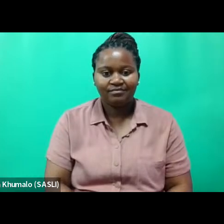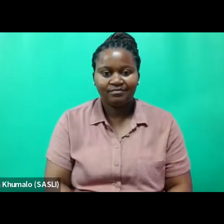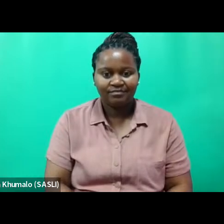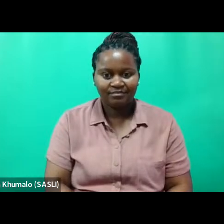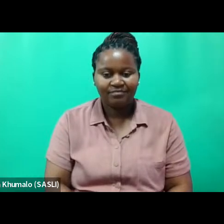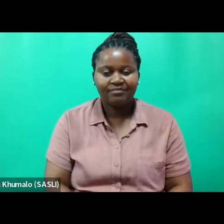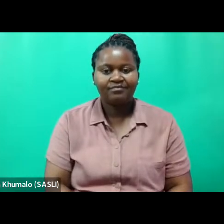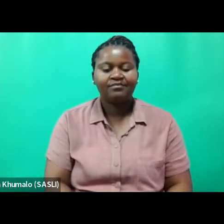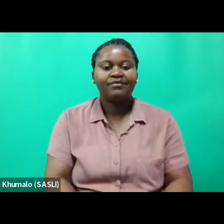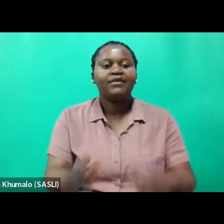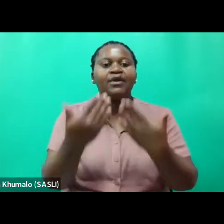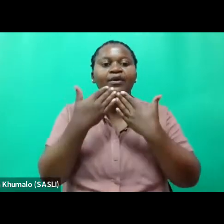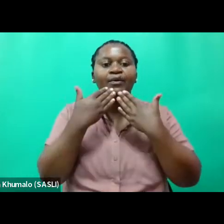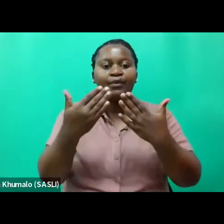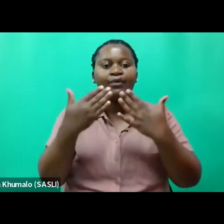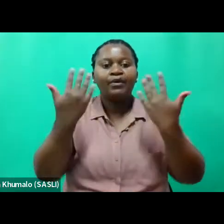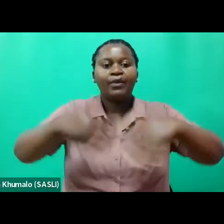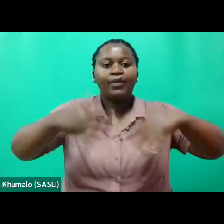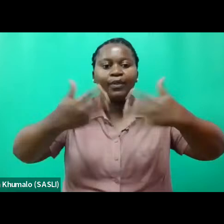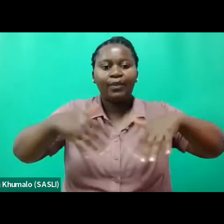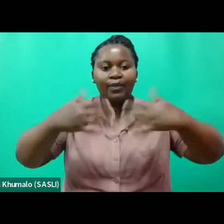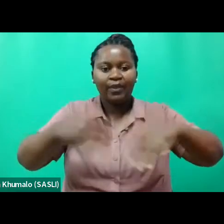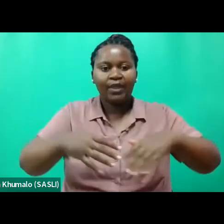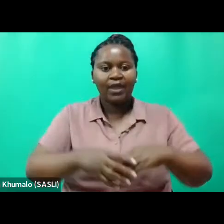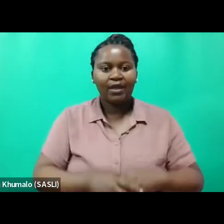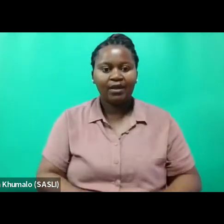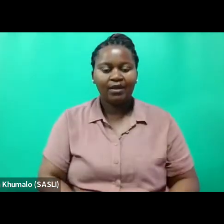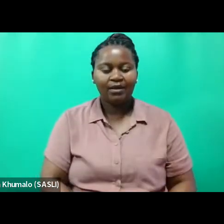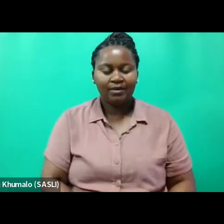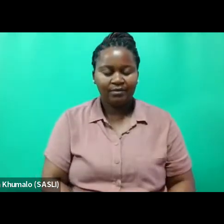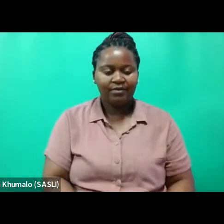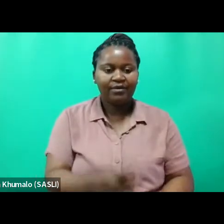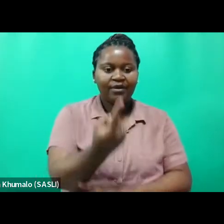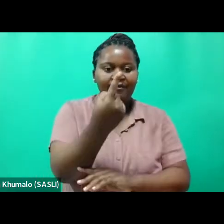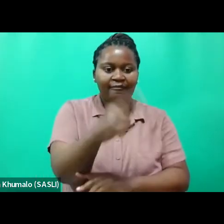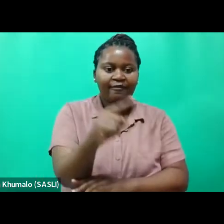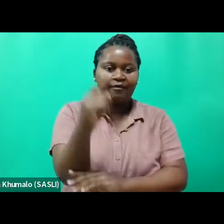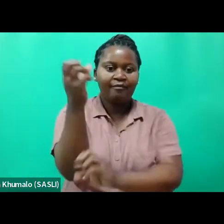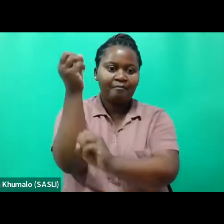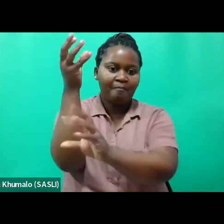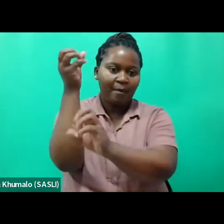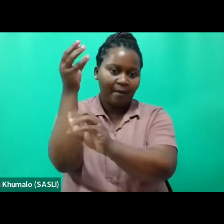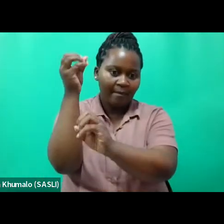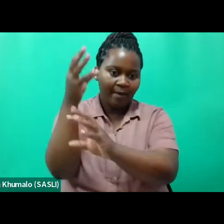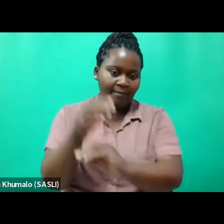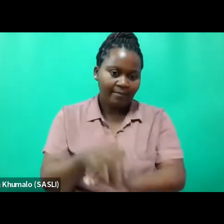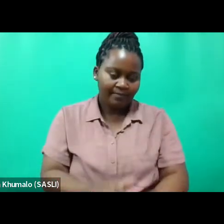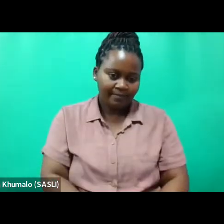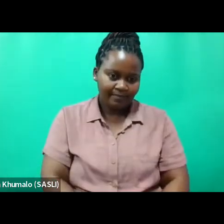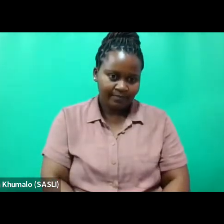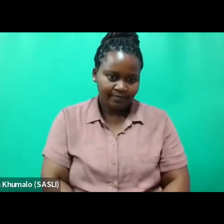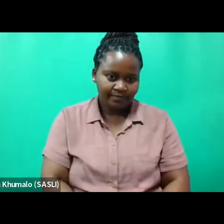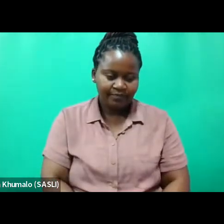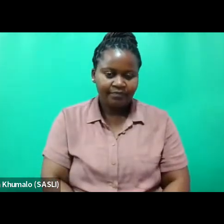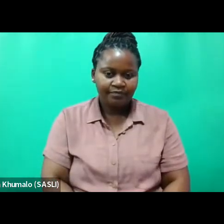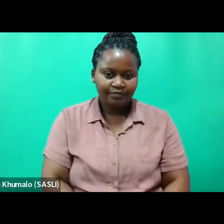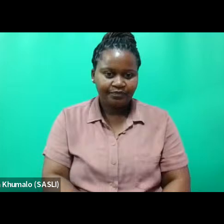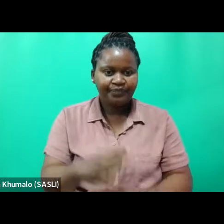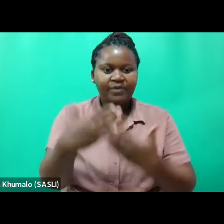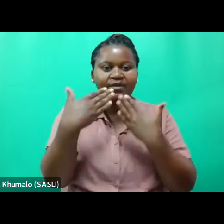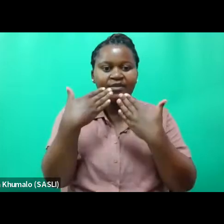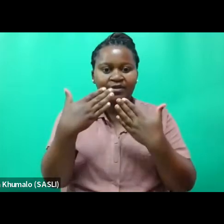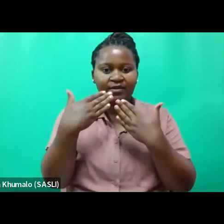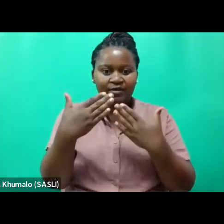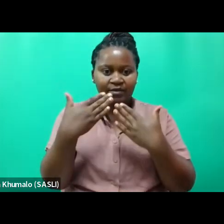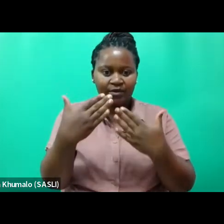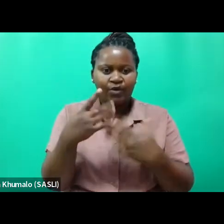Thank you very much for the presentation. I think you really